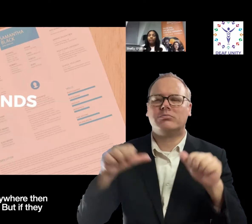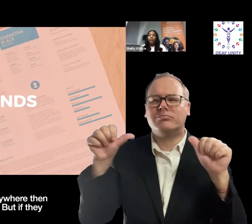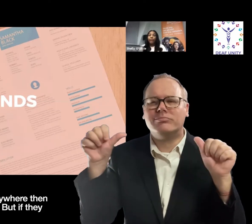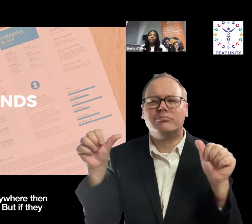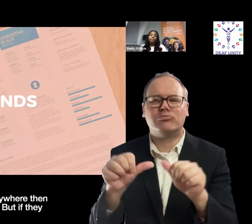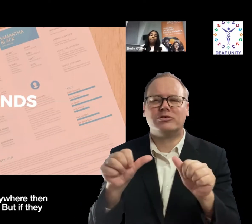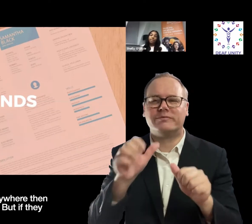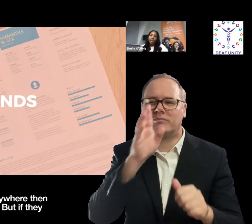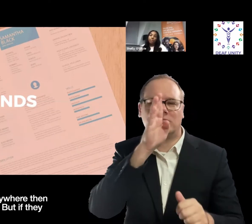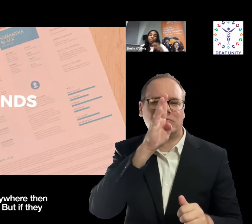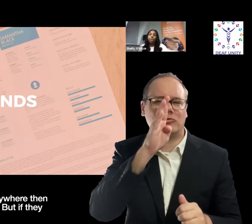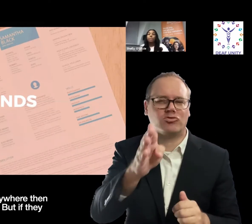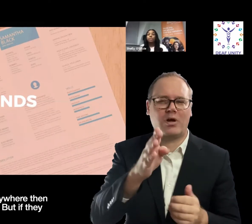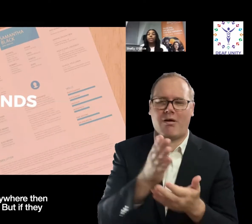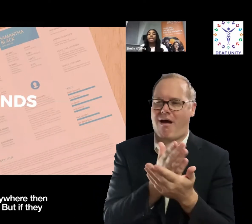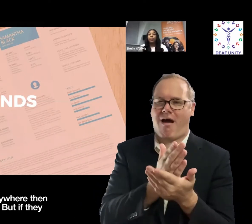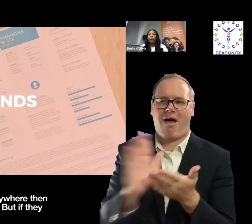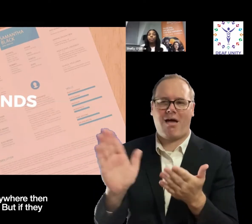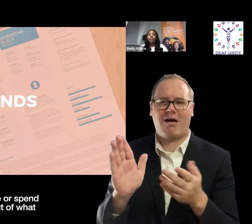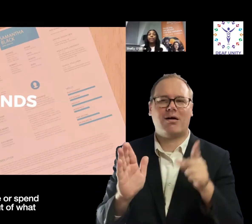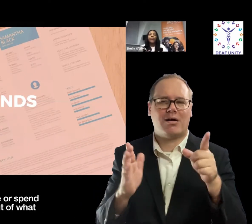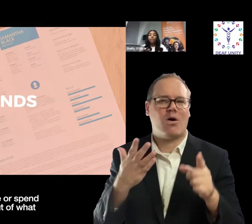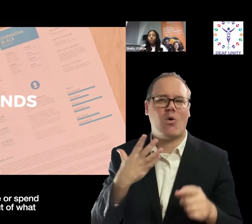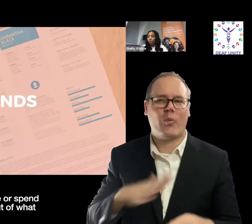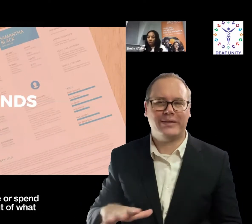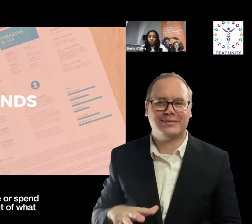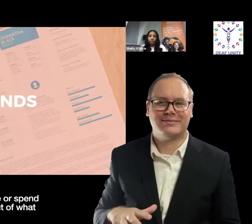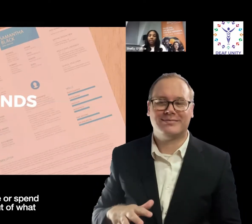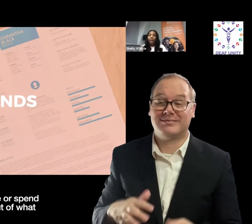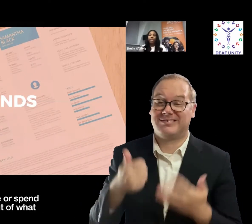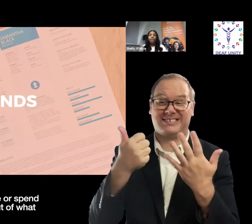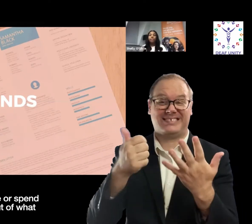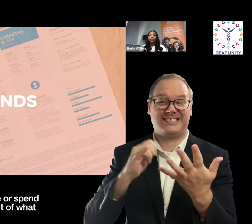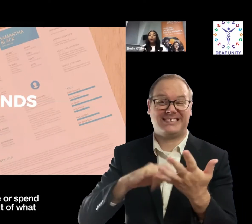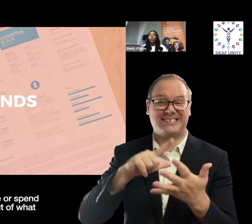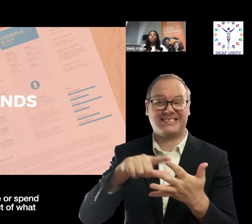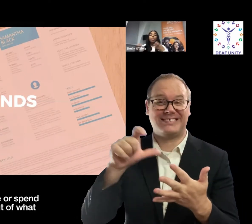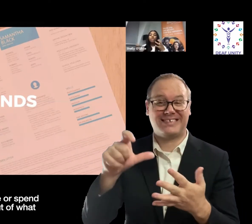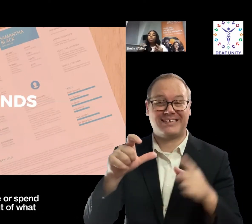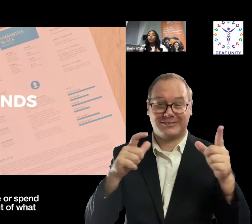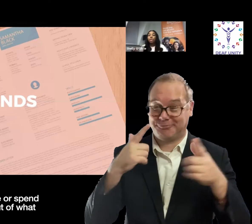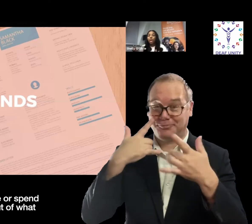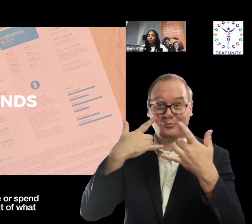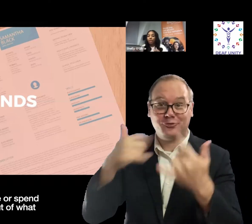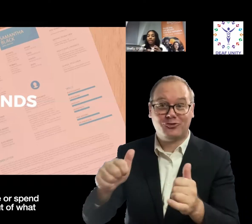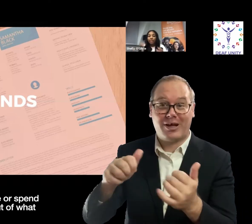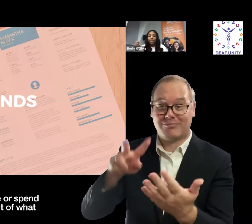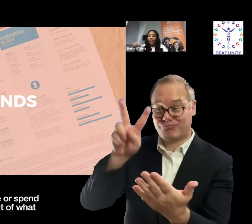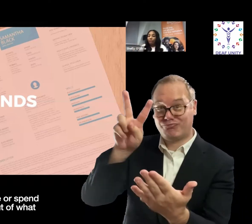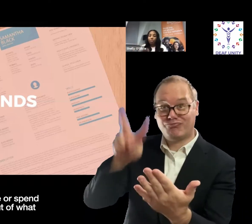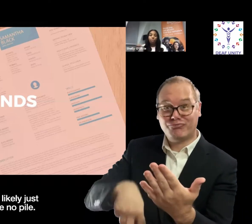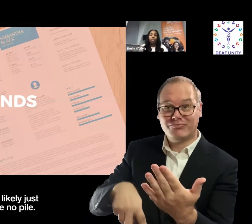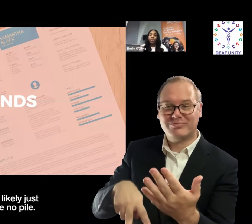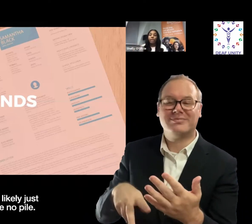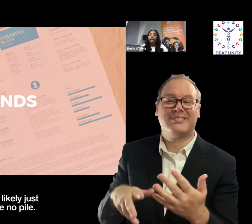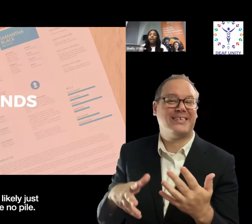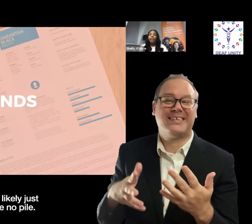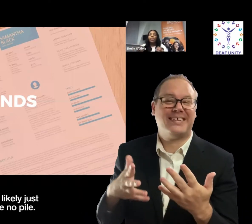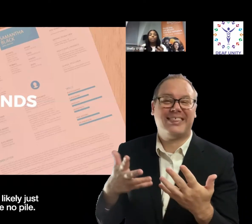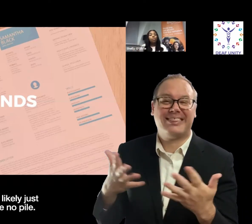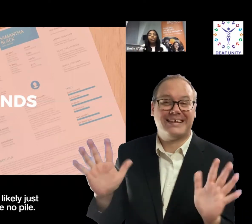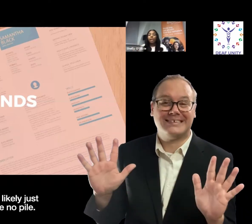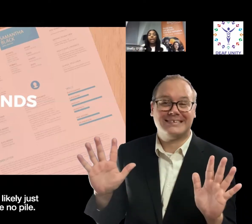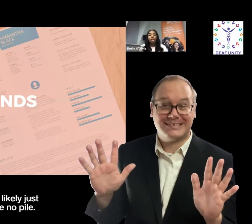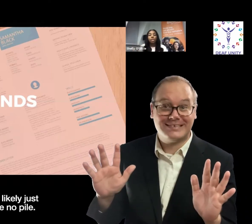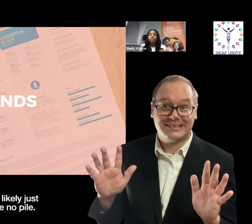of that anywhere, then they will put you into the yes pile. But if they have to struggle to look for that evidence or spend too much time trying to sift it out of what you've written,